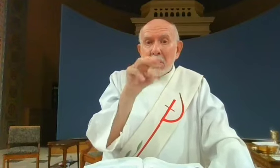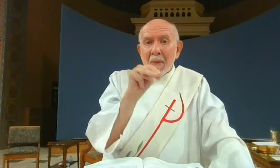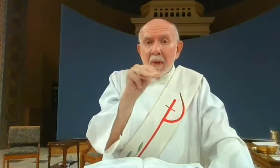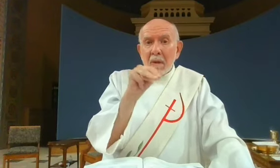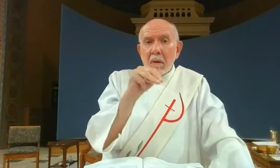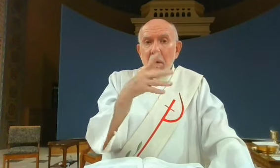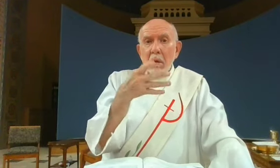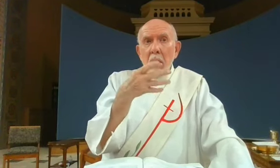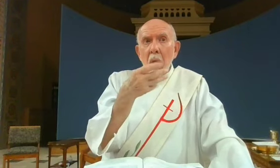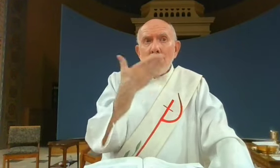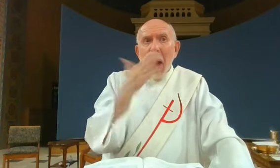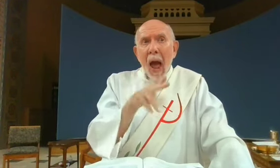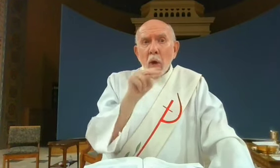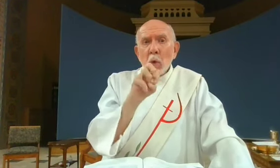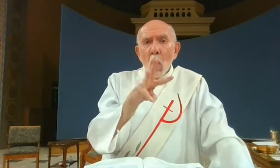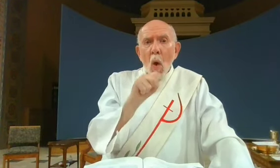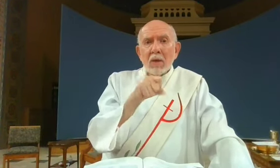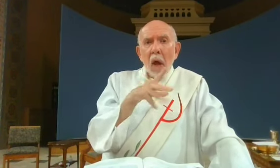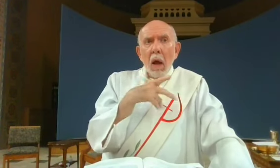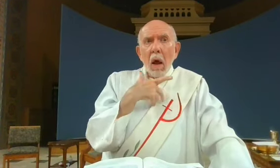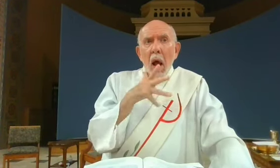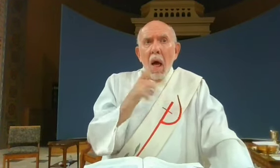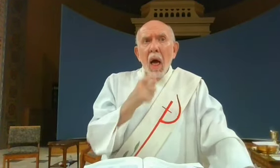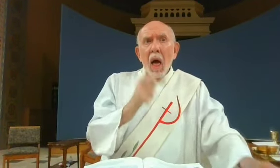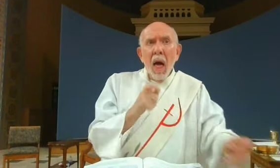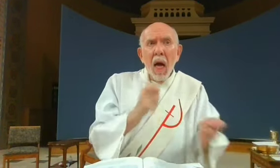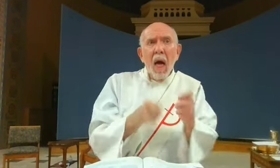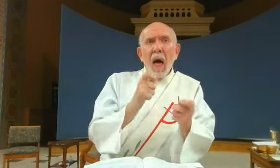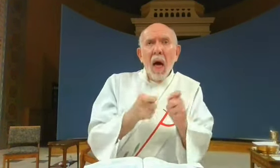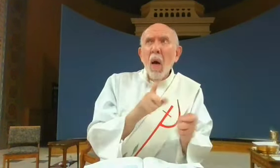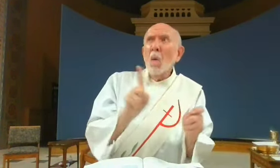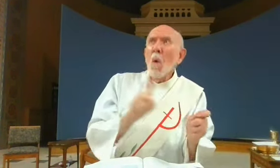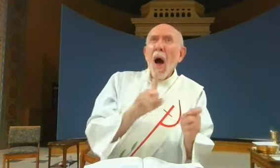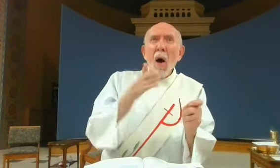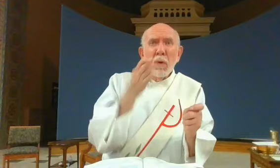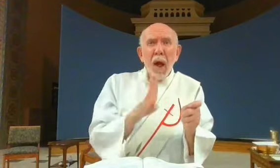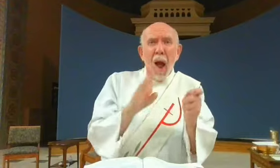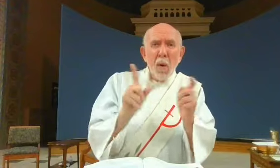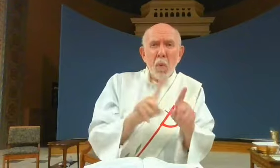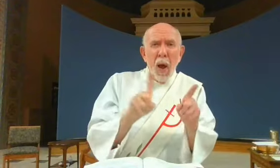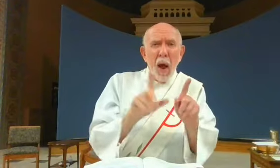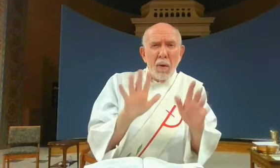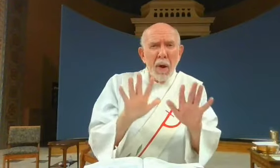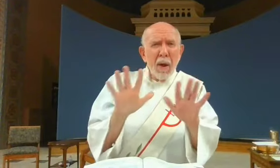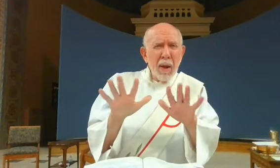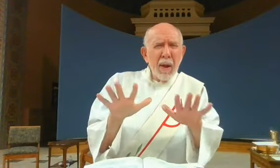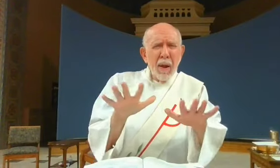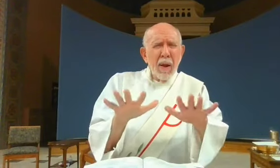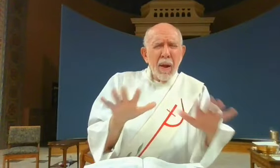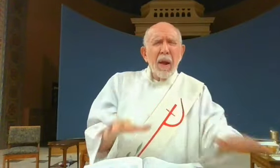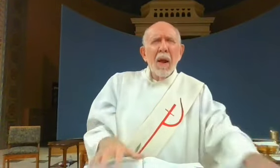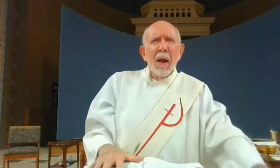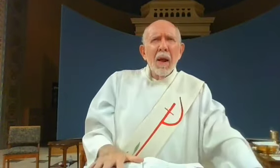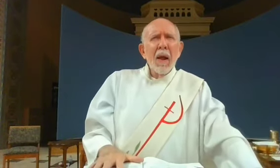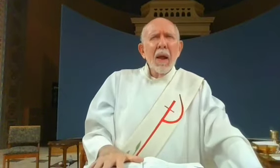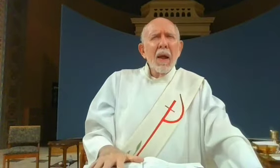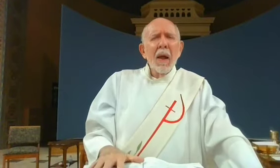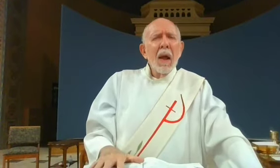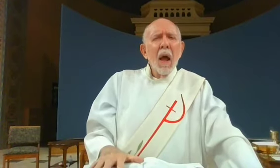social media, are receiving bad news, worrying, where is God? Where?